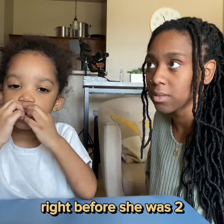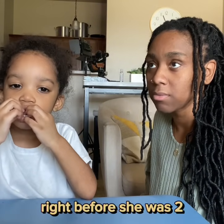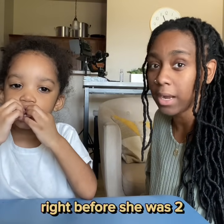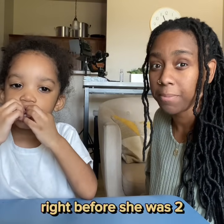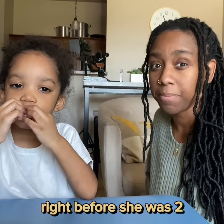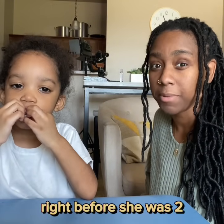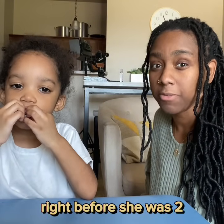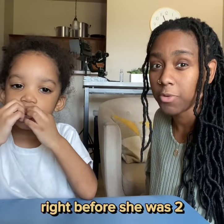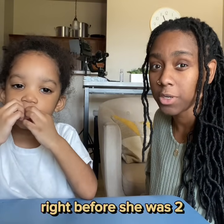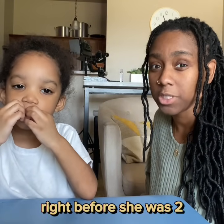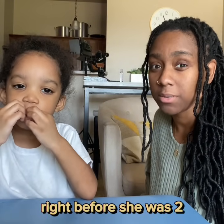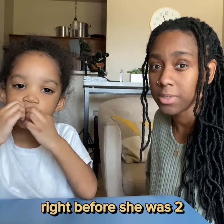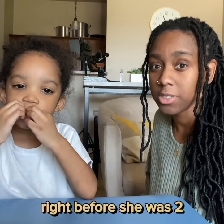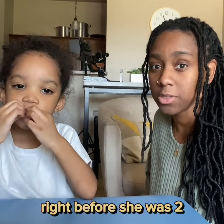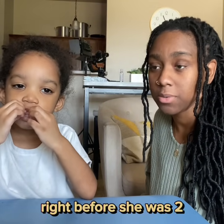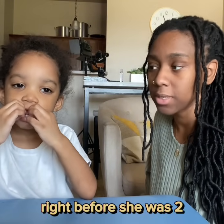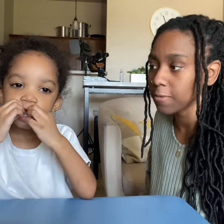right before she was two.